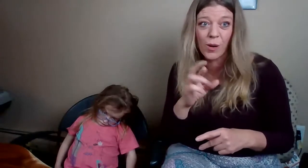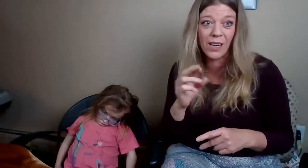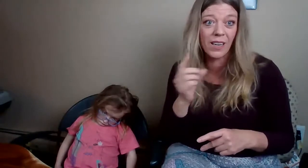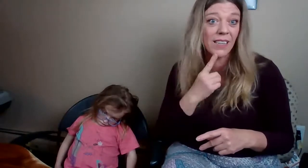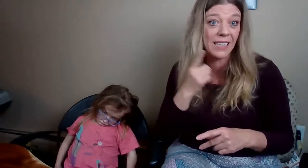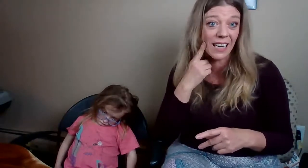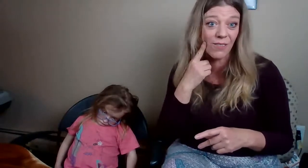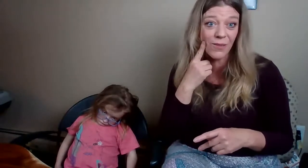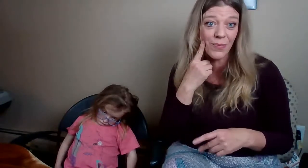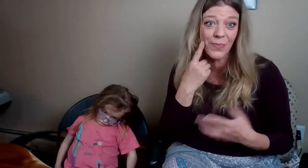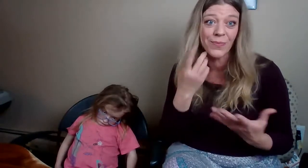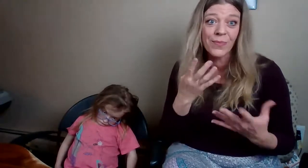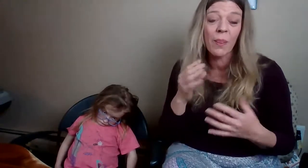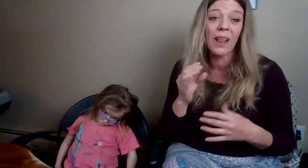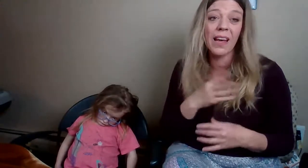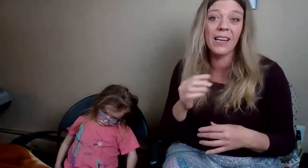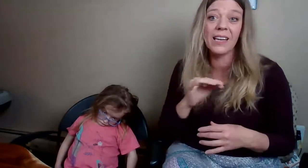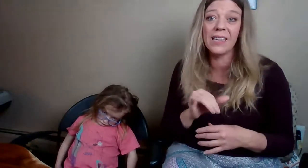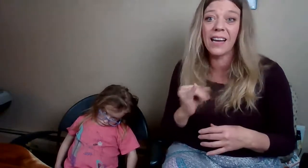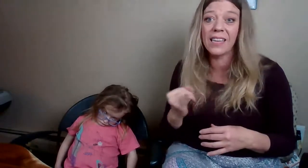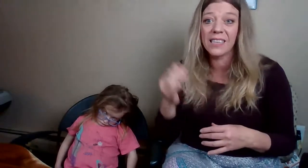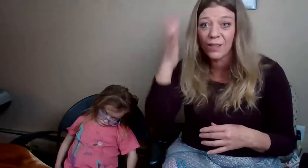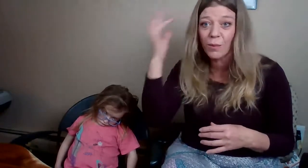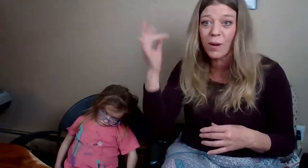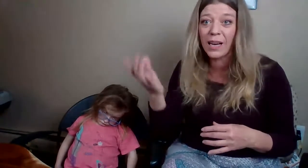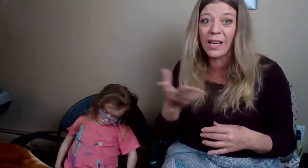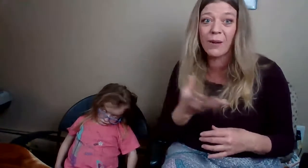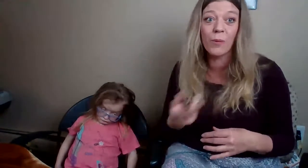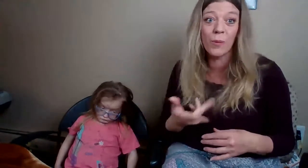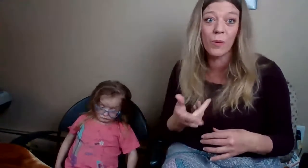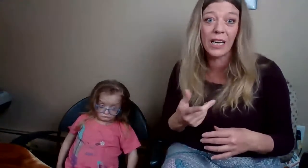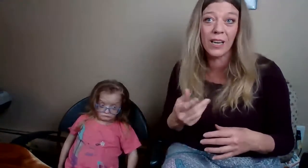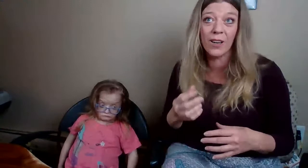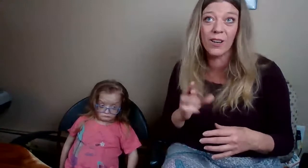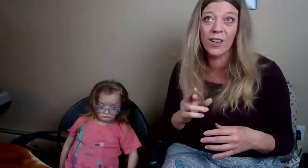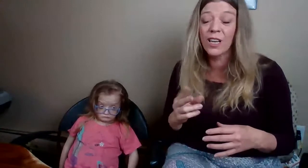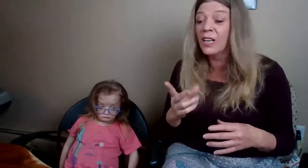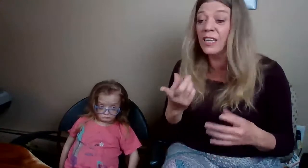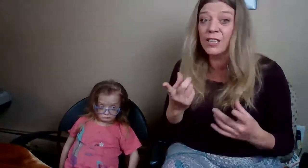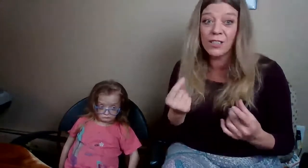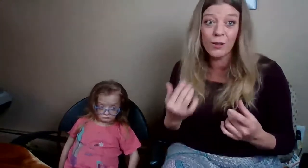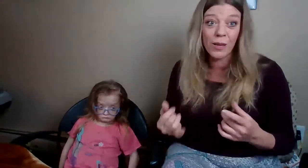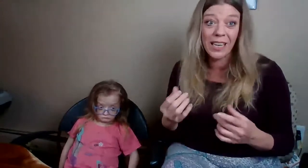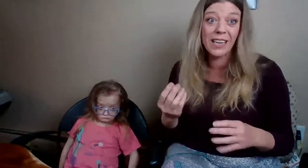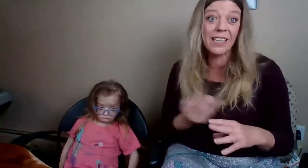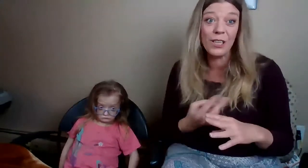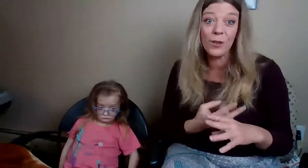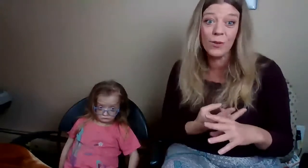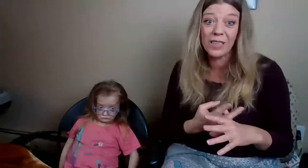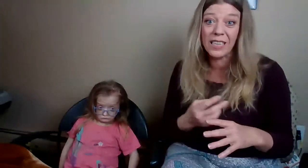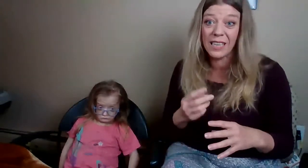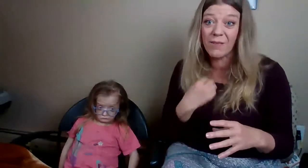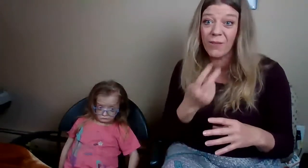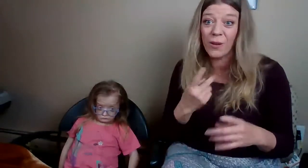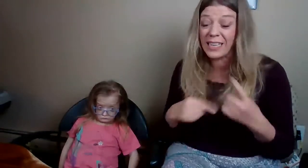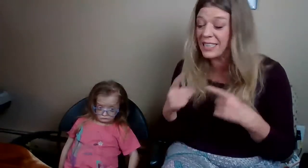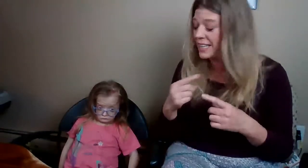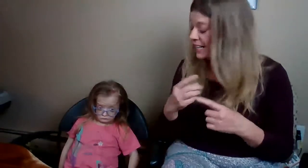are deaf? And that is why we are doing and using